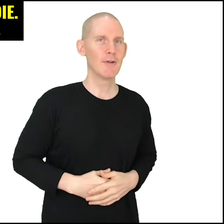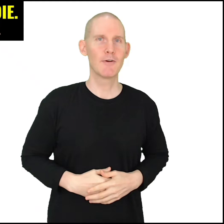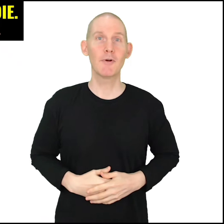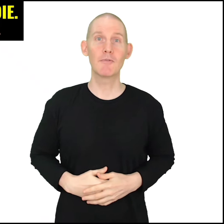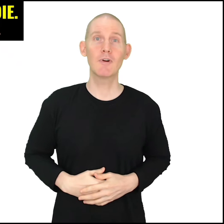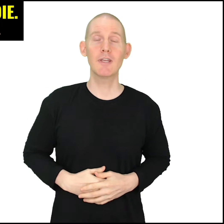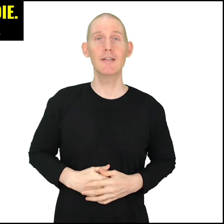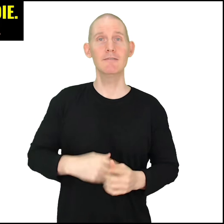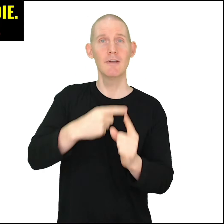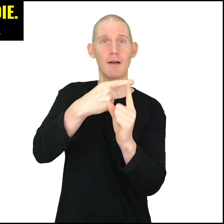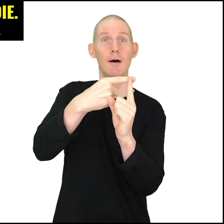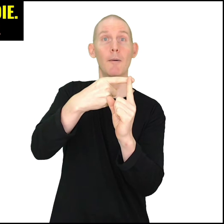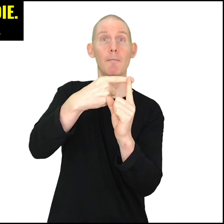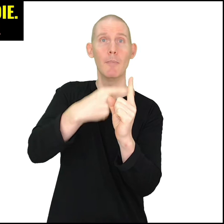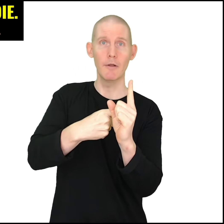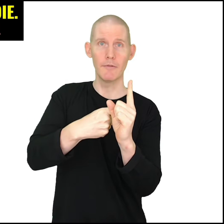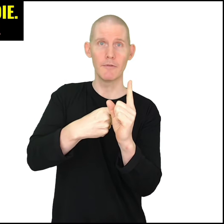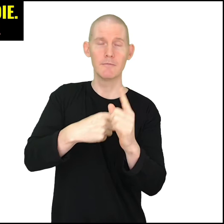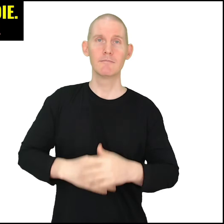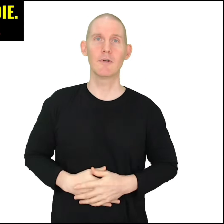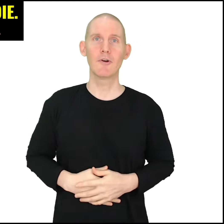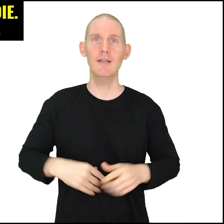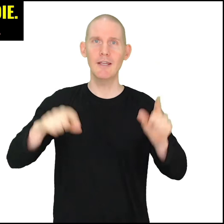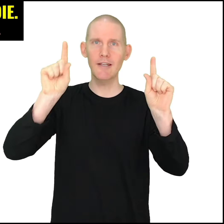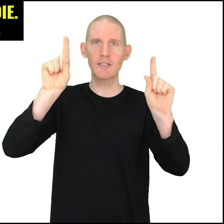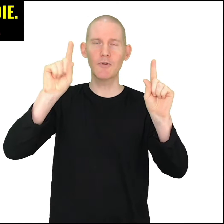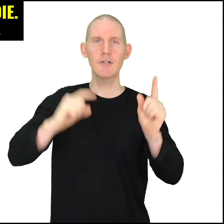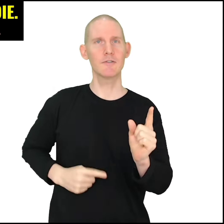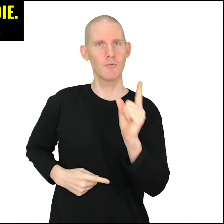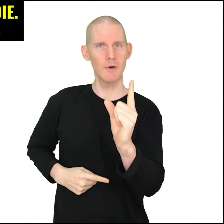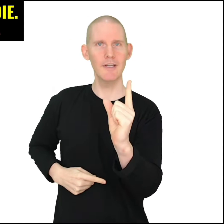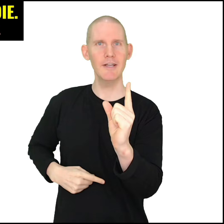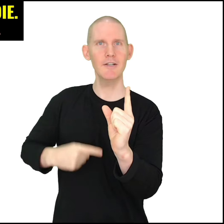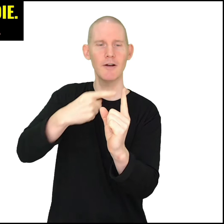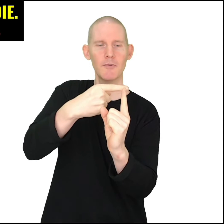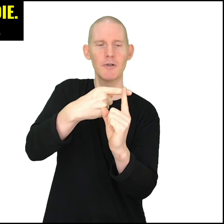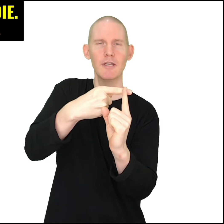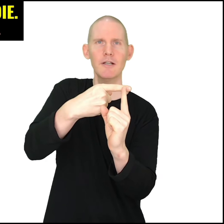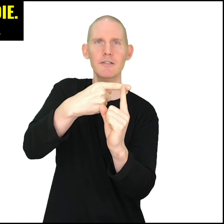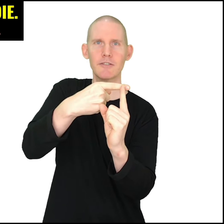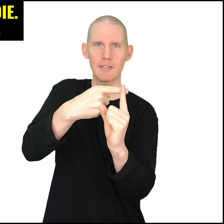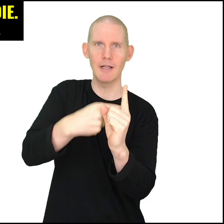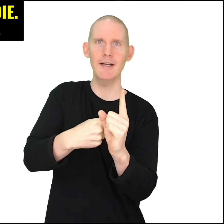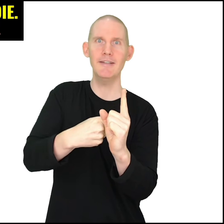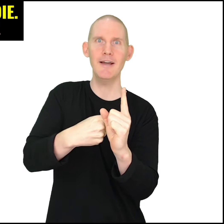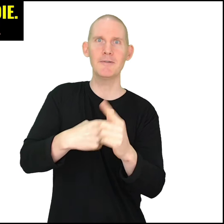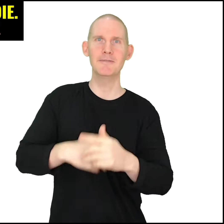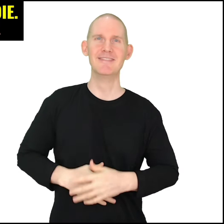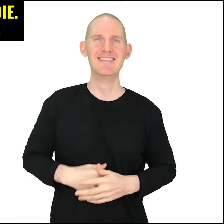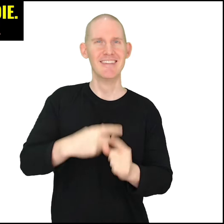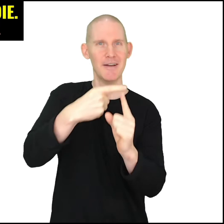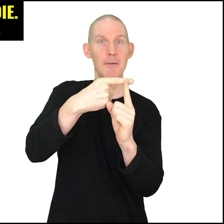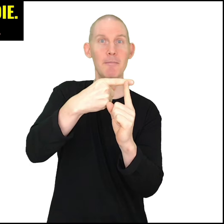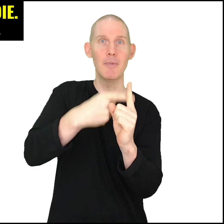From the front again, month. Okay, index fingers, one here, other one here, slide it down. Month.